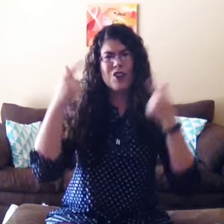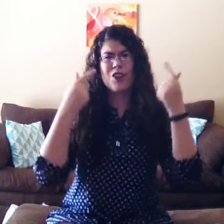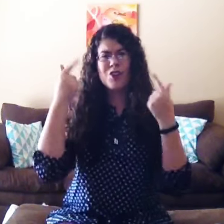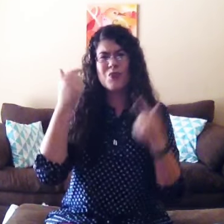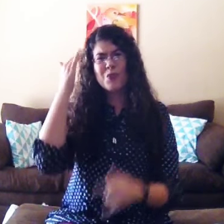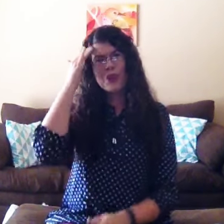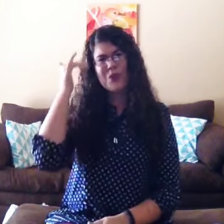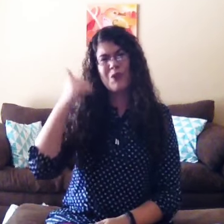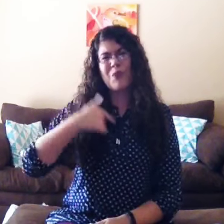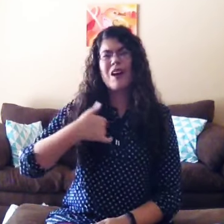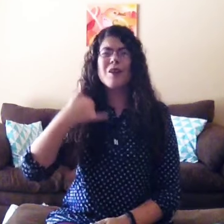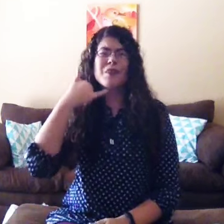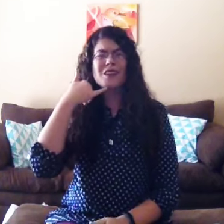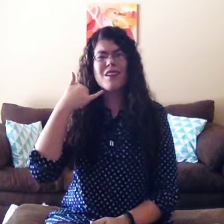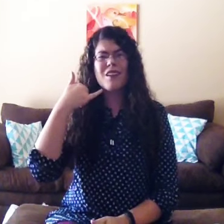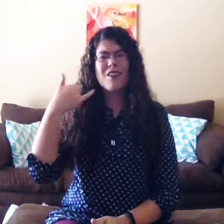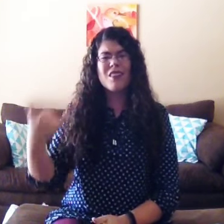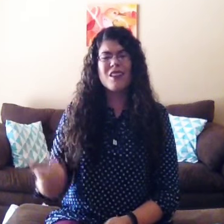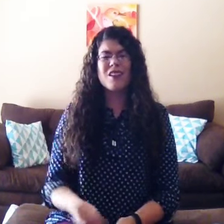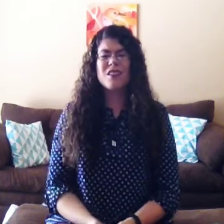Though you're wondering why I've been calling.